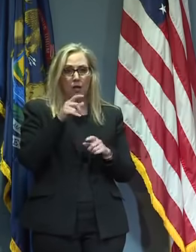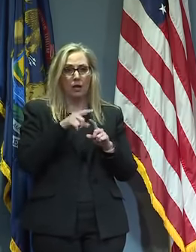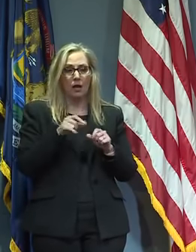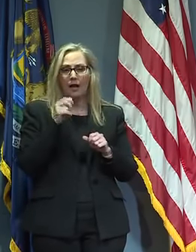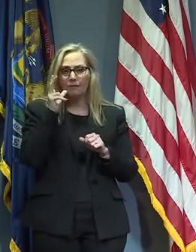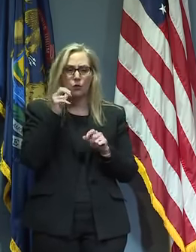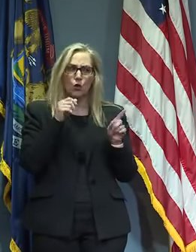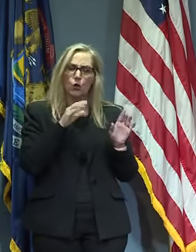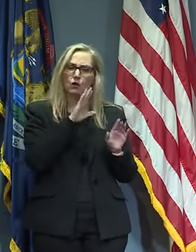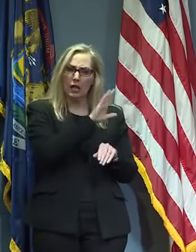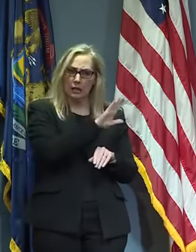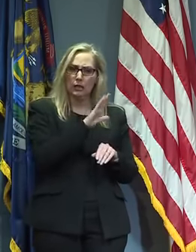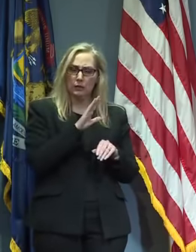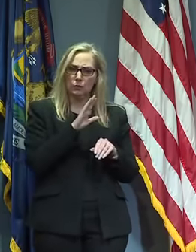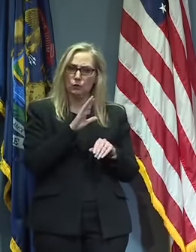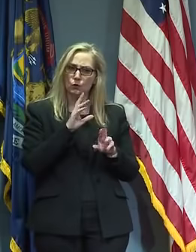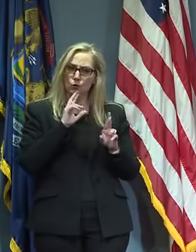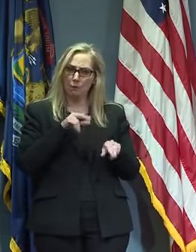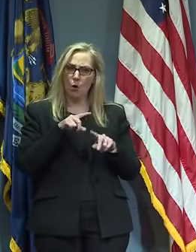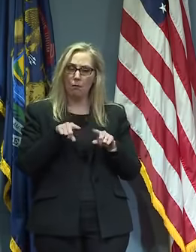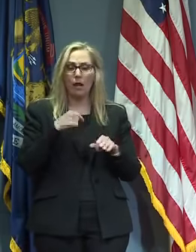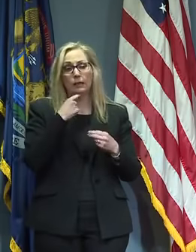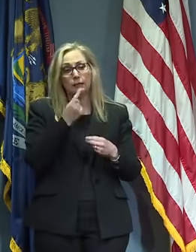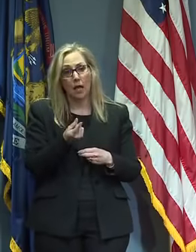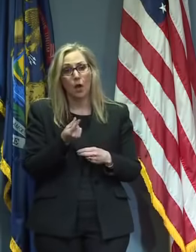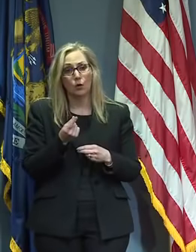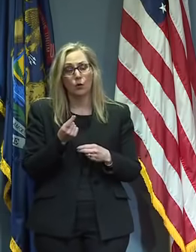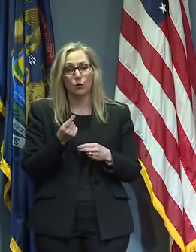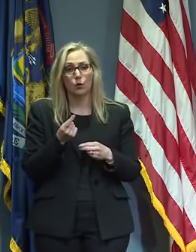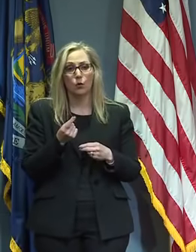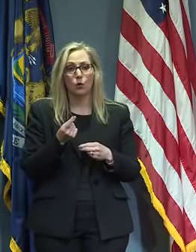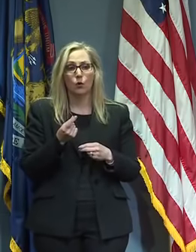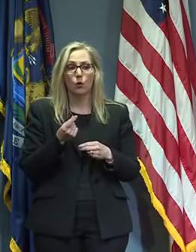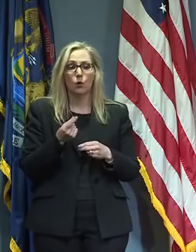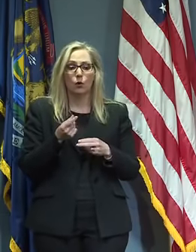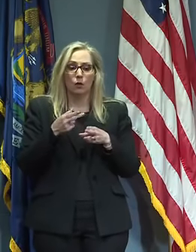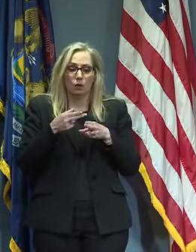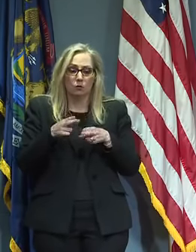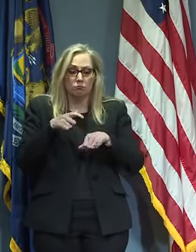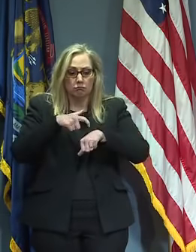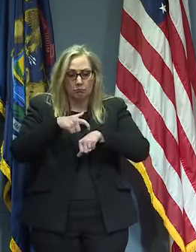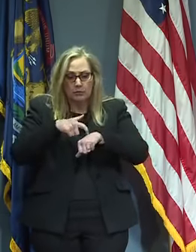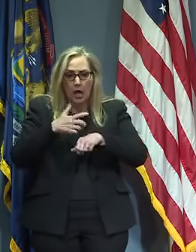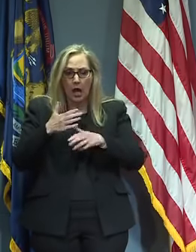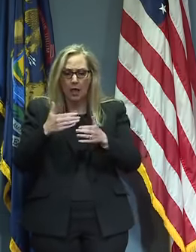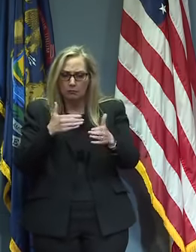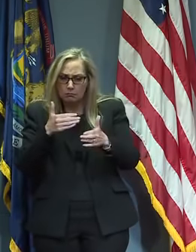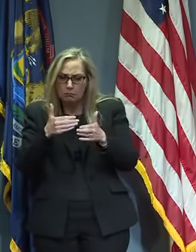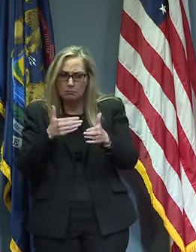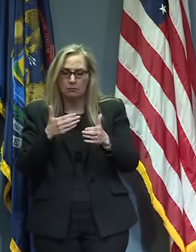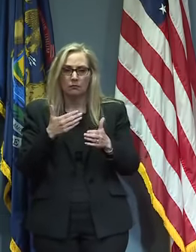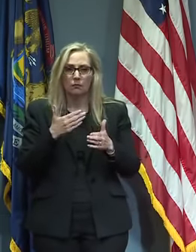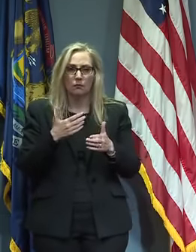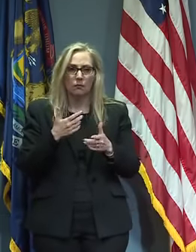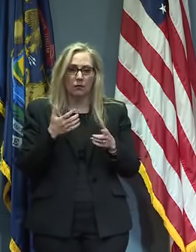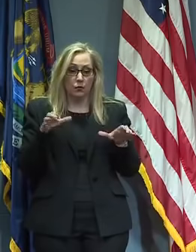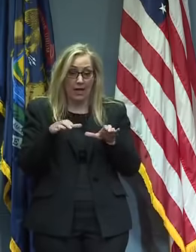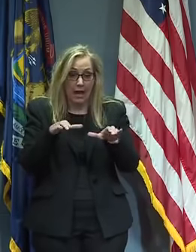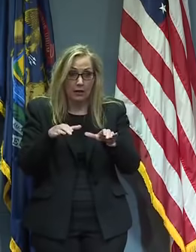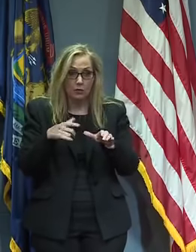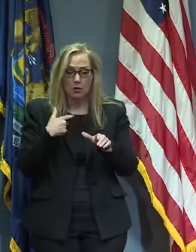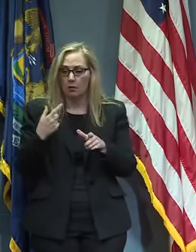tell you that there is a lag time between action and when you see the result of that action. And where we were